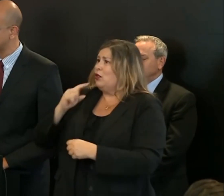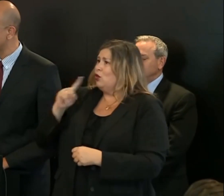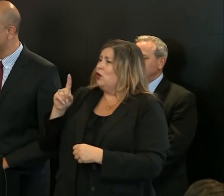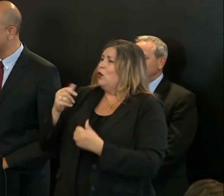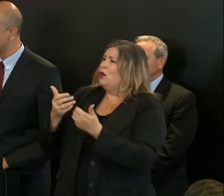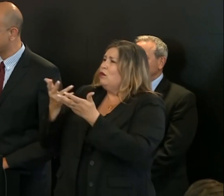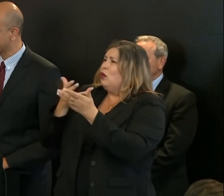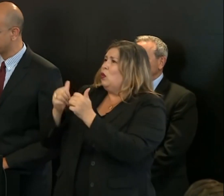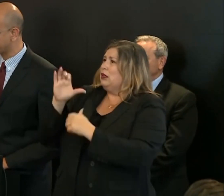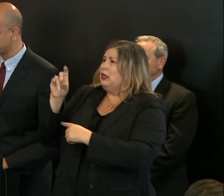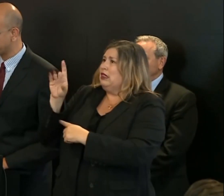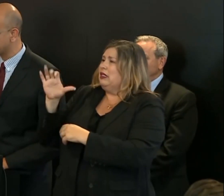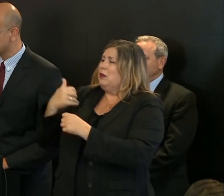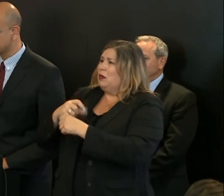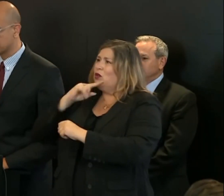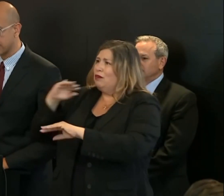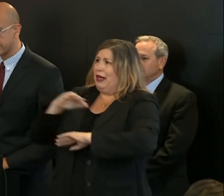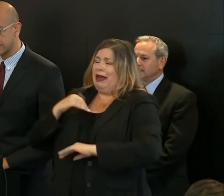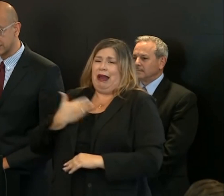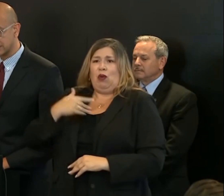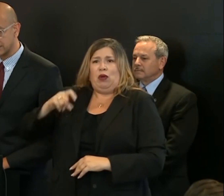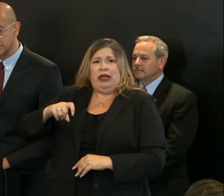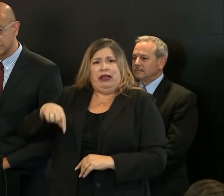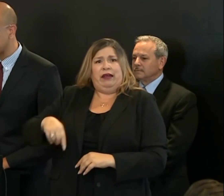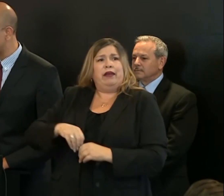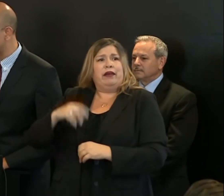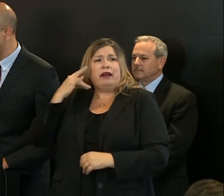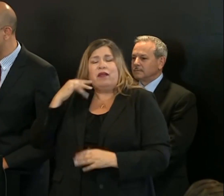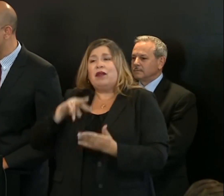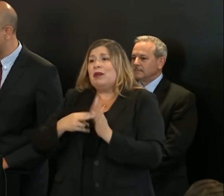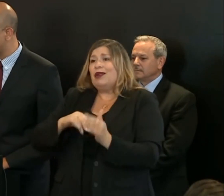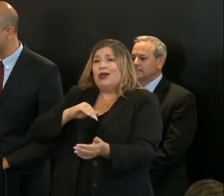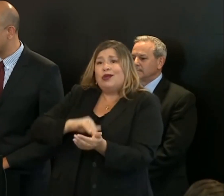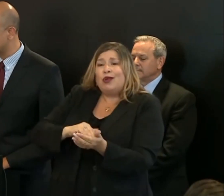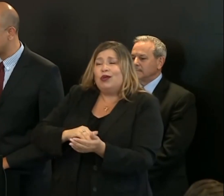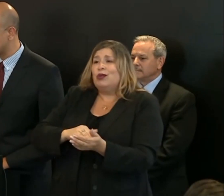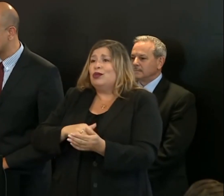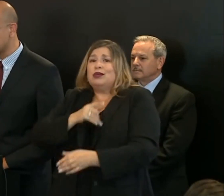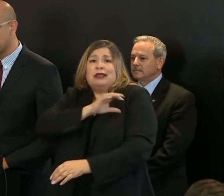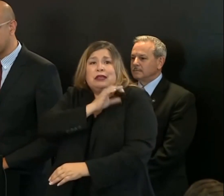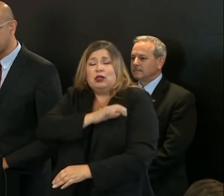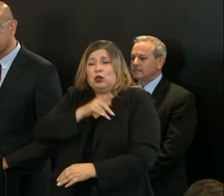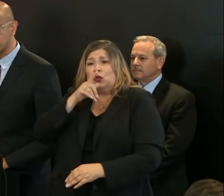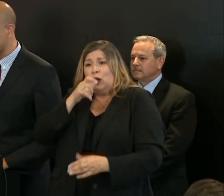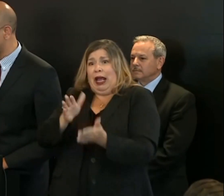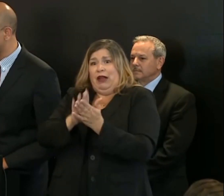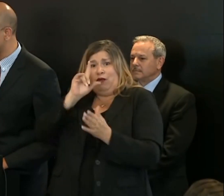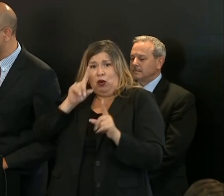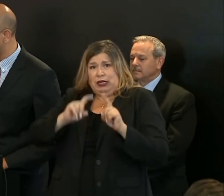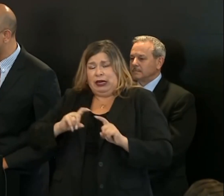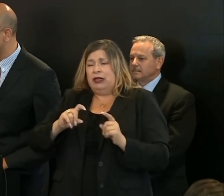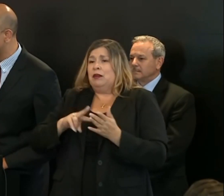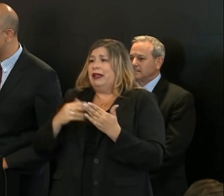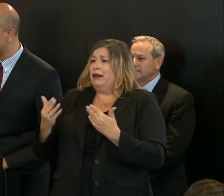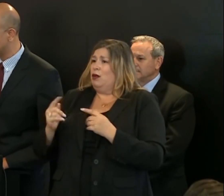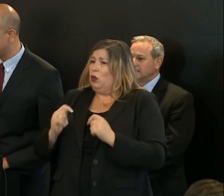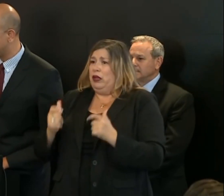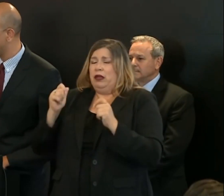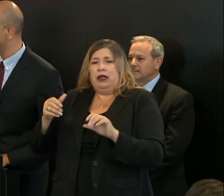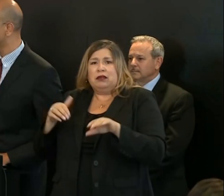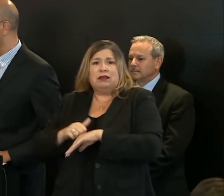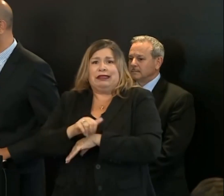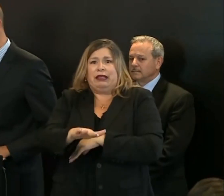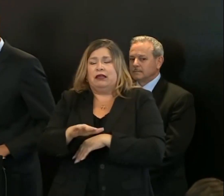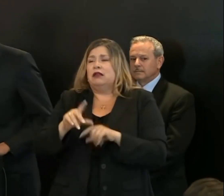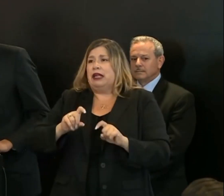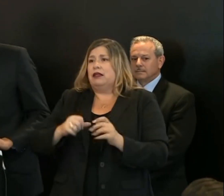that fits the need for California so that physicians or clinicians who ask for the test will more easily be able to send